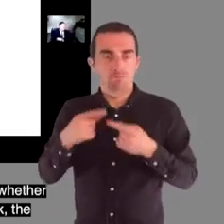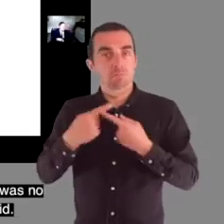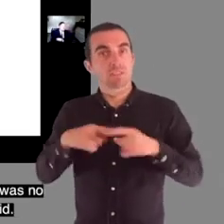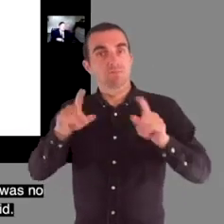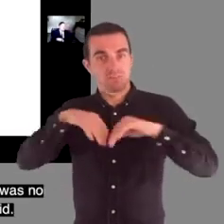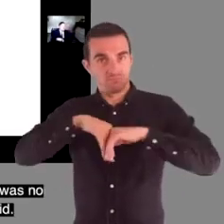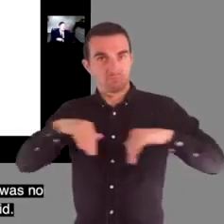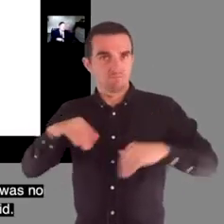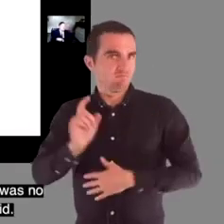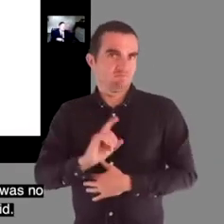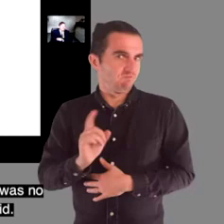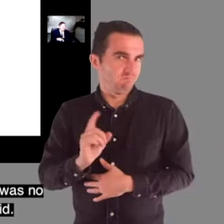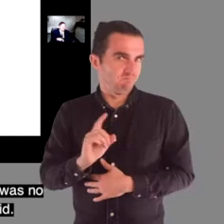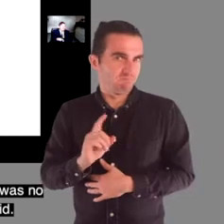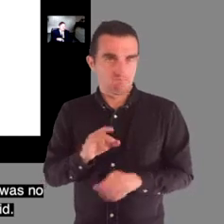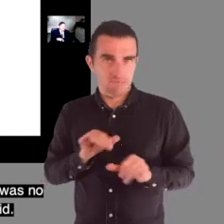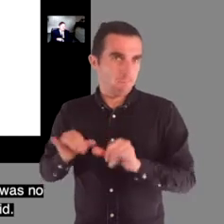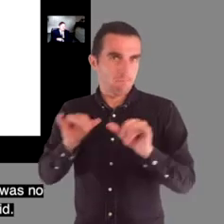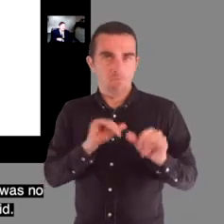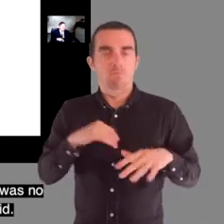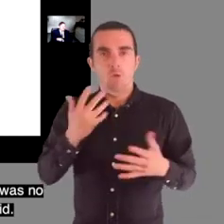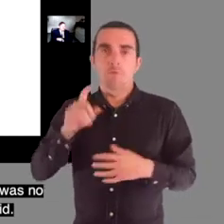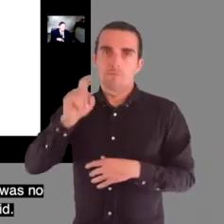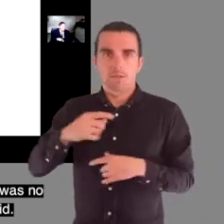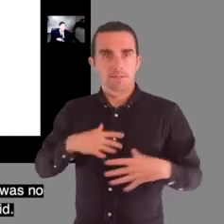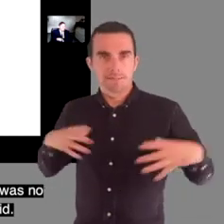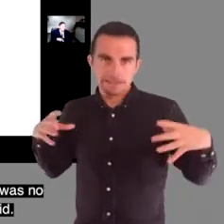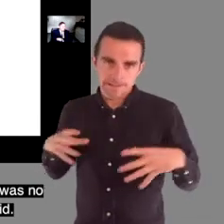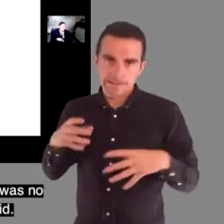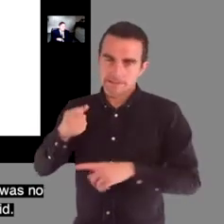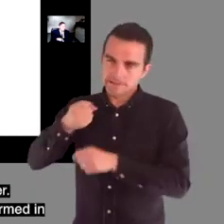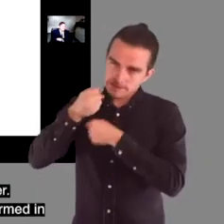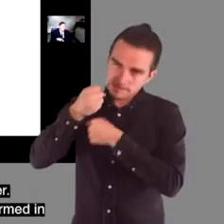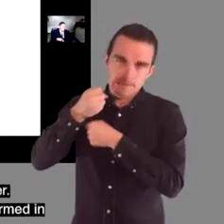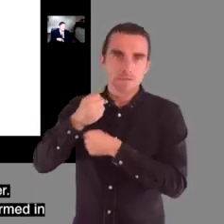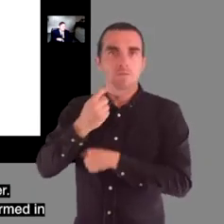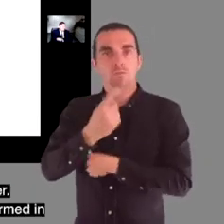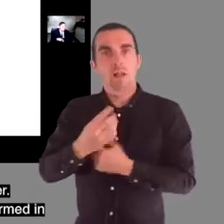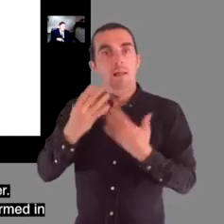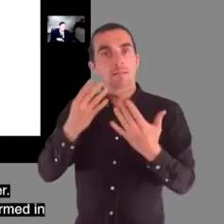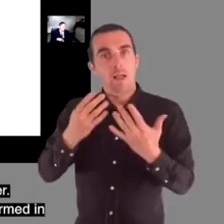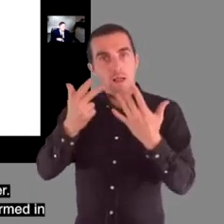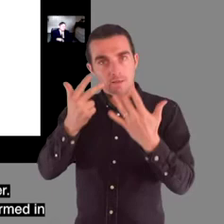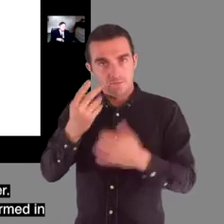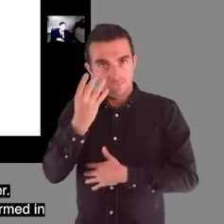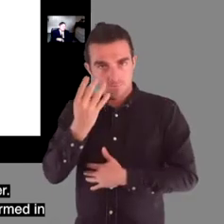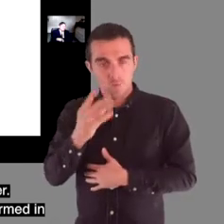the discrimination was the same. There was no difference under the apartheid. So we had to